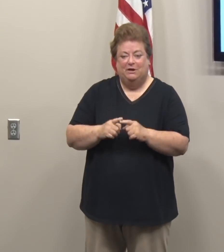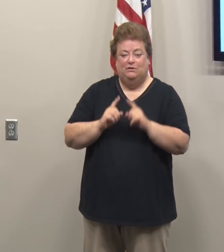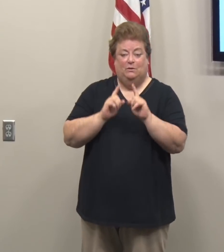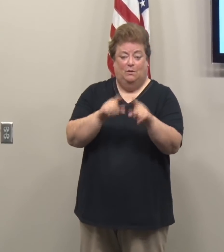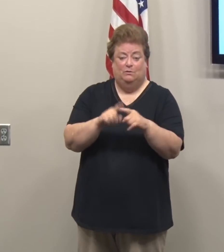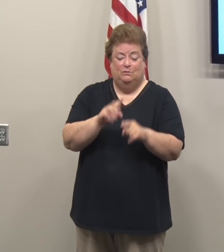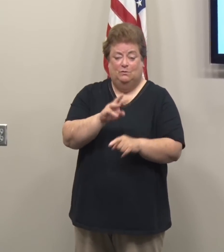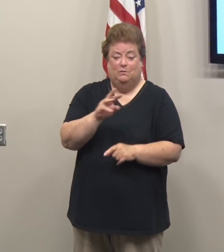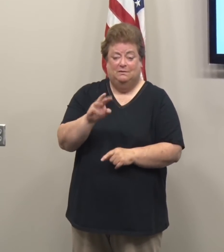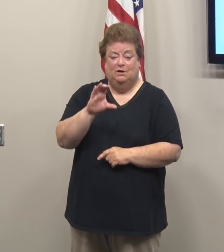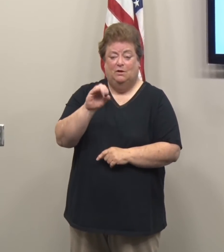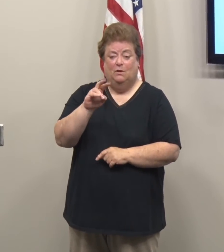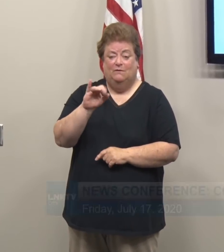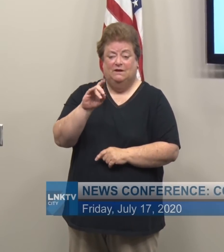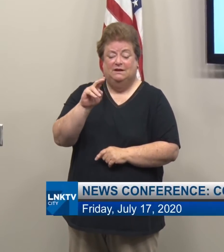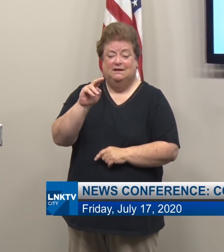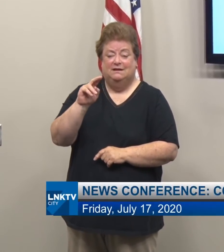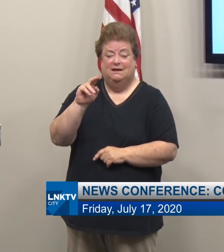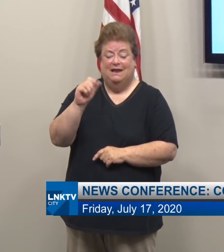website at